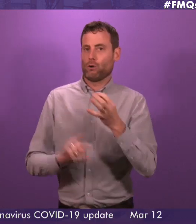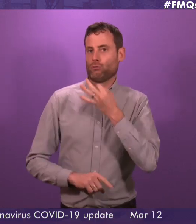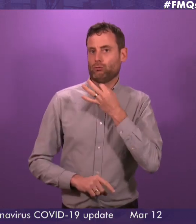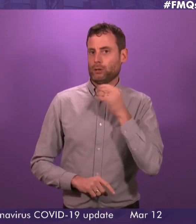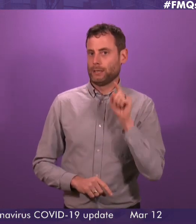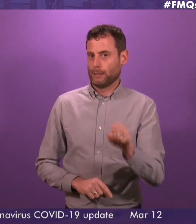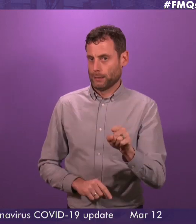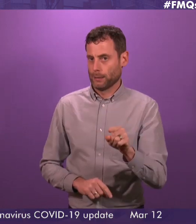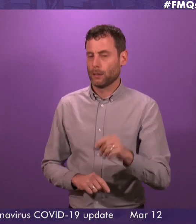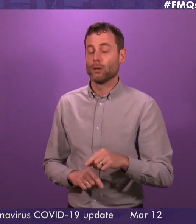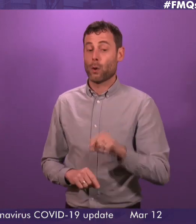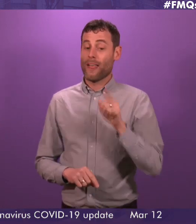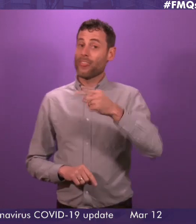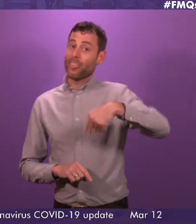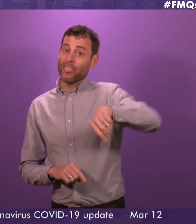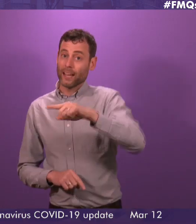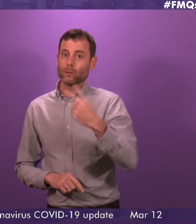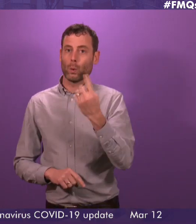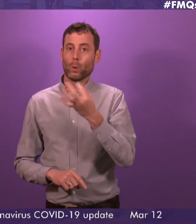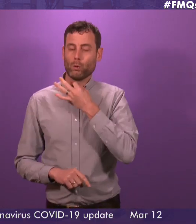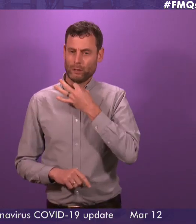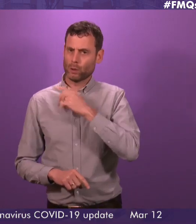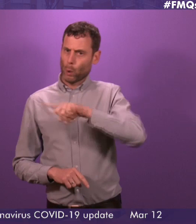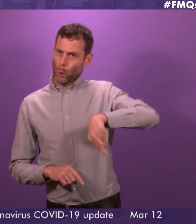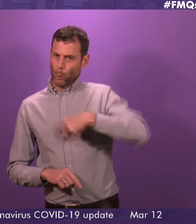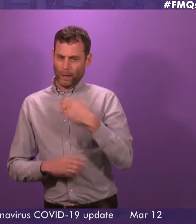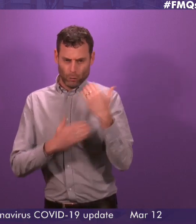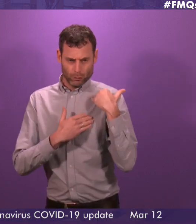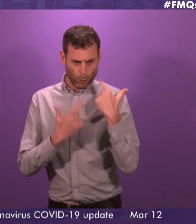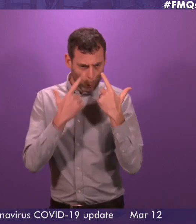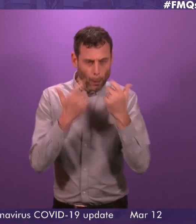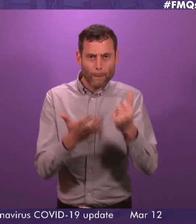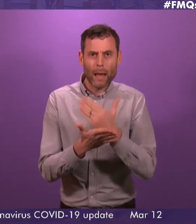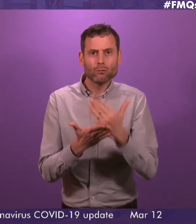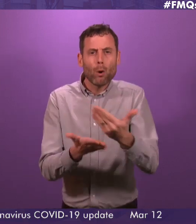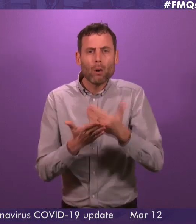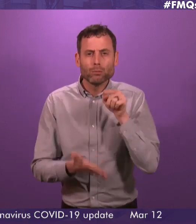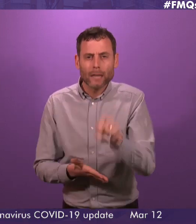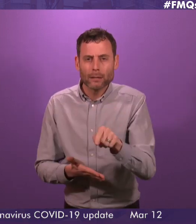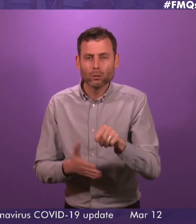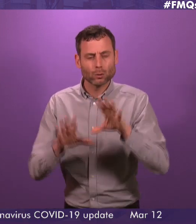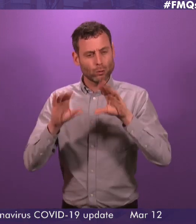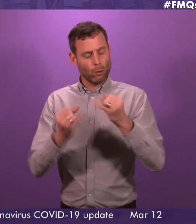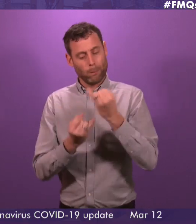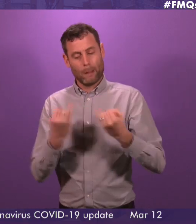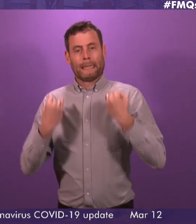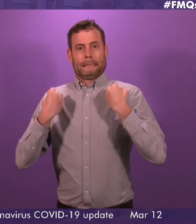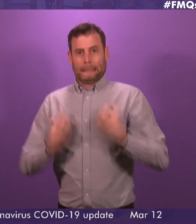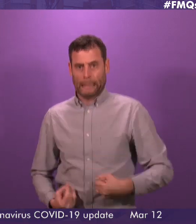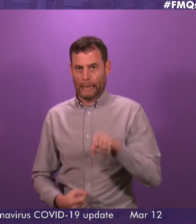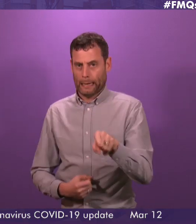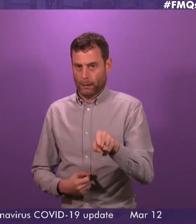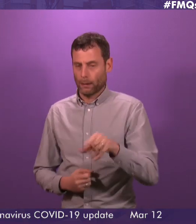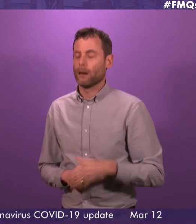we have the most responsibility to protect, they are at risk of developing a serious illness. The steps